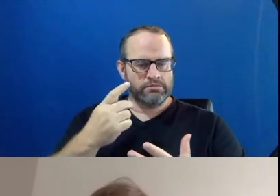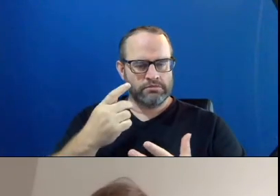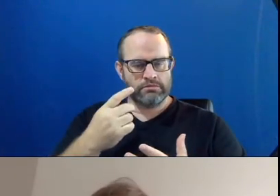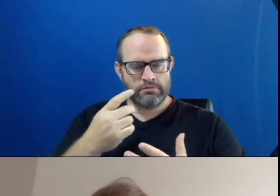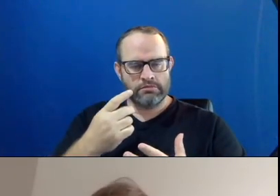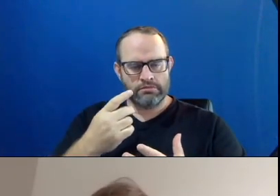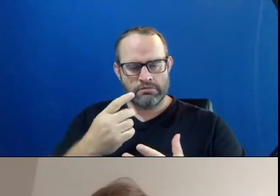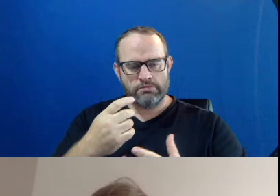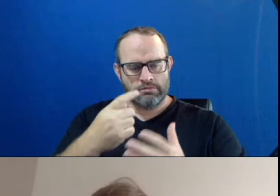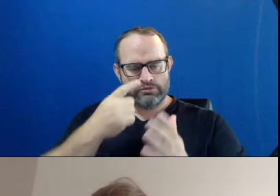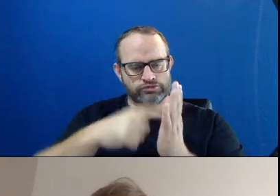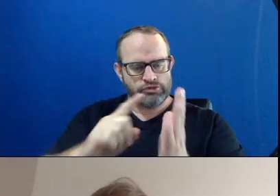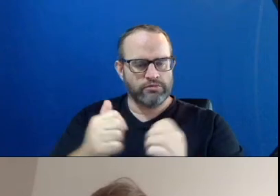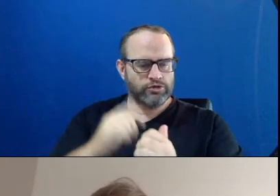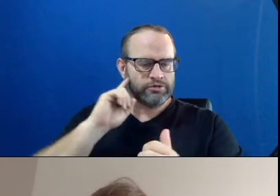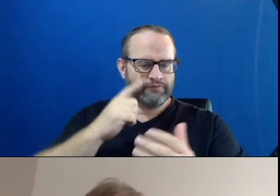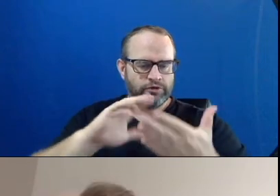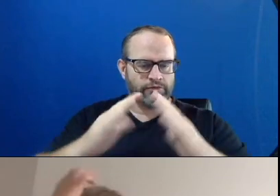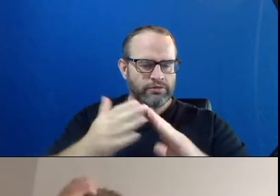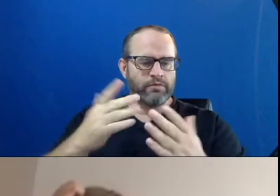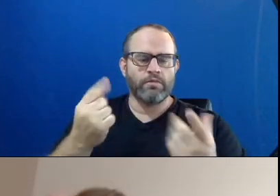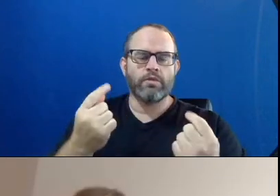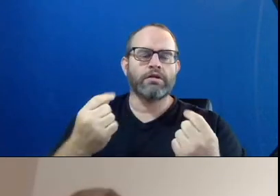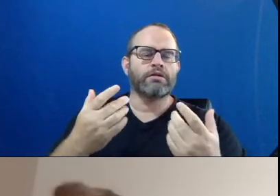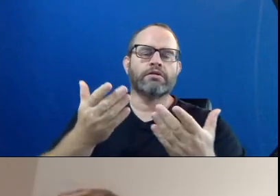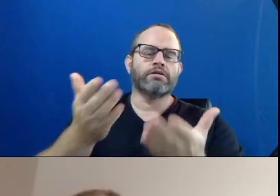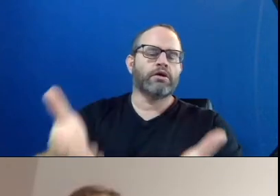to assume, but really research.